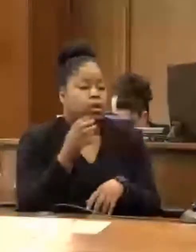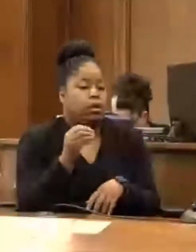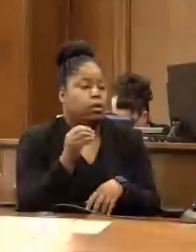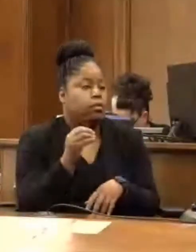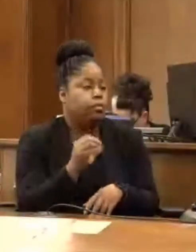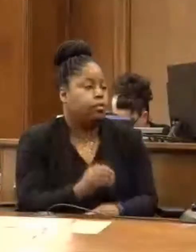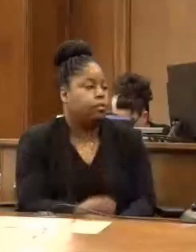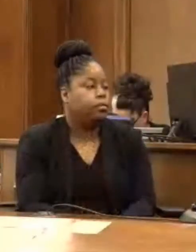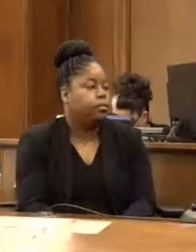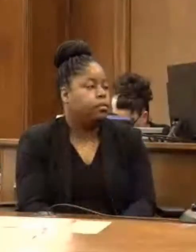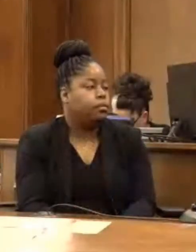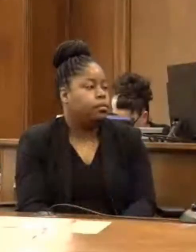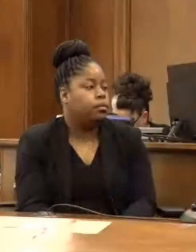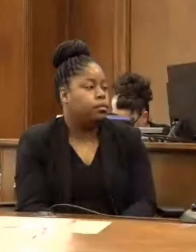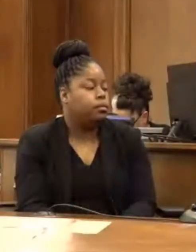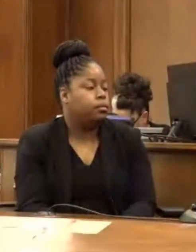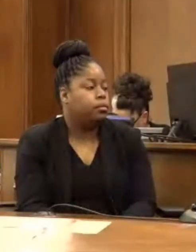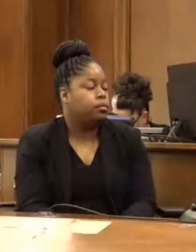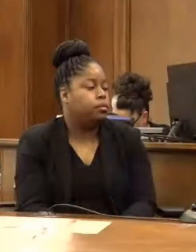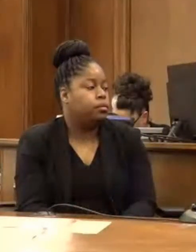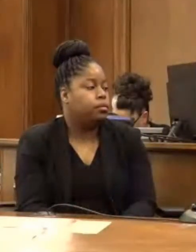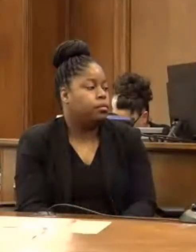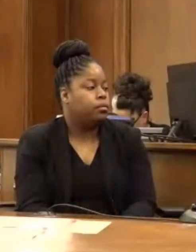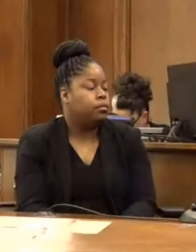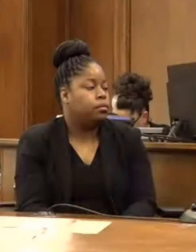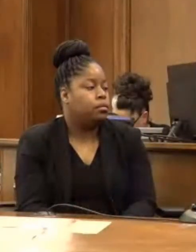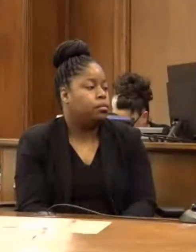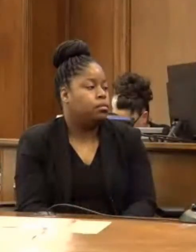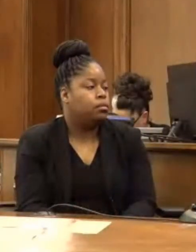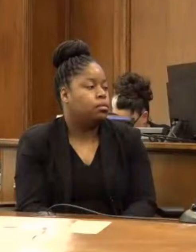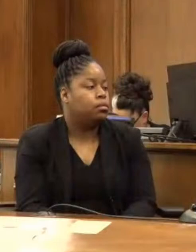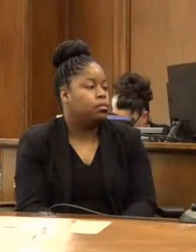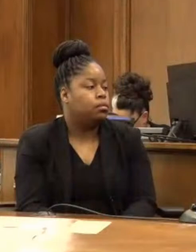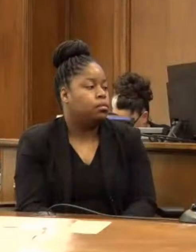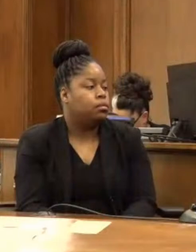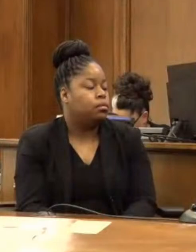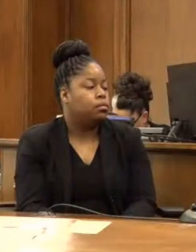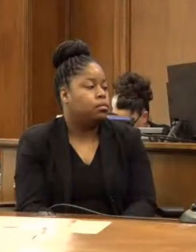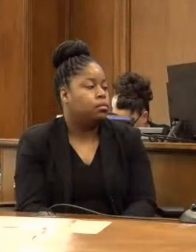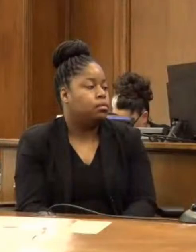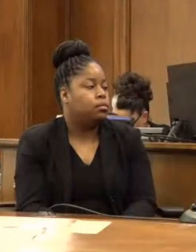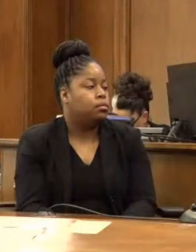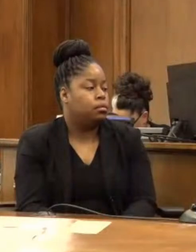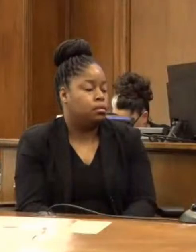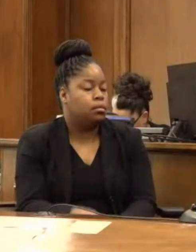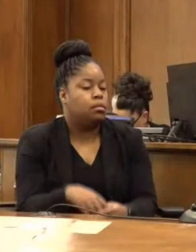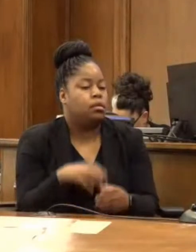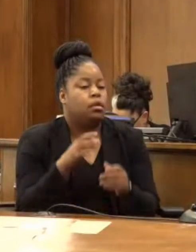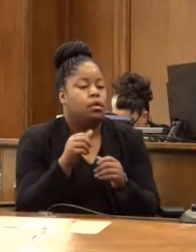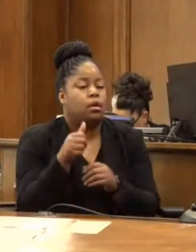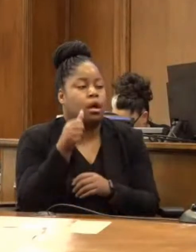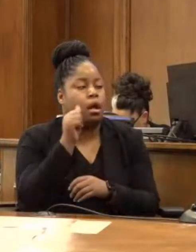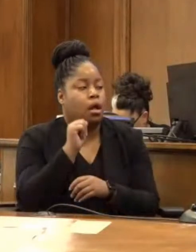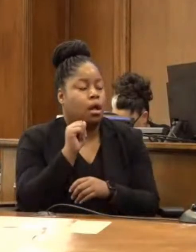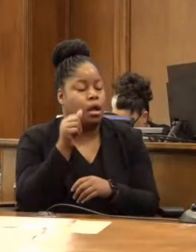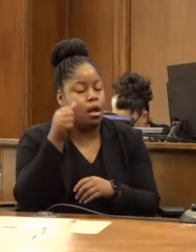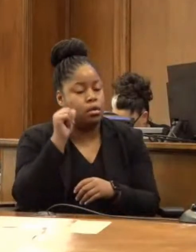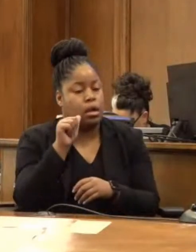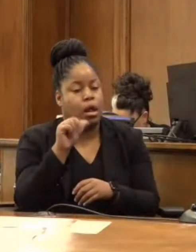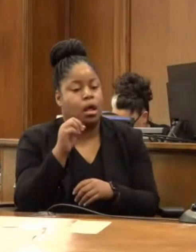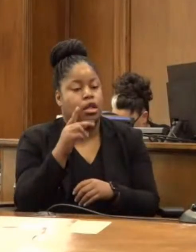I tried to explain about the 3 women and to make some clarifications about the evidence.